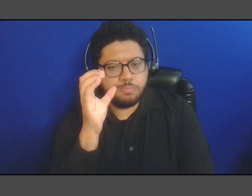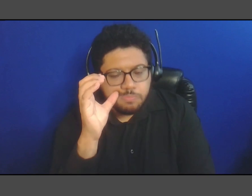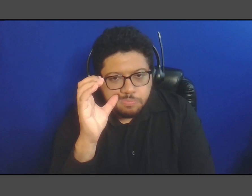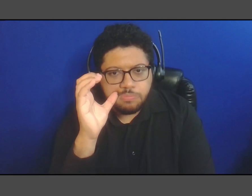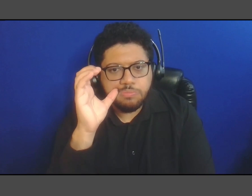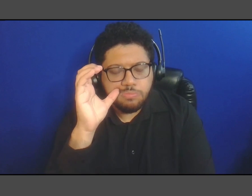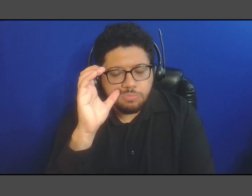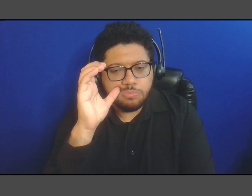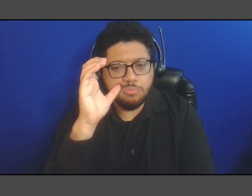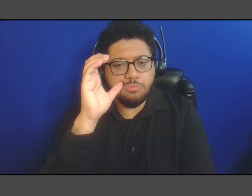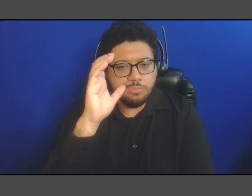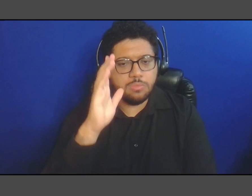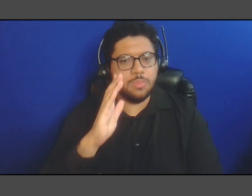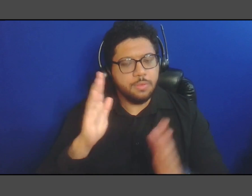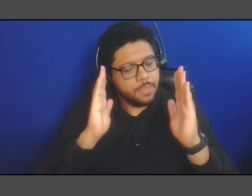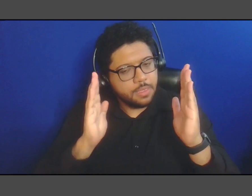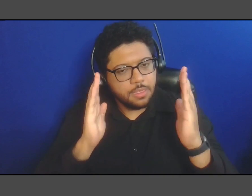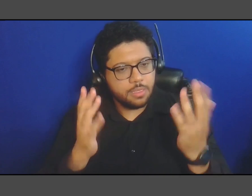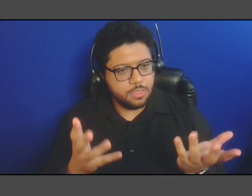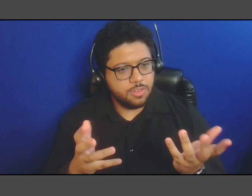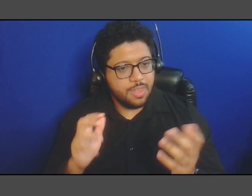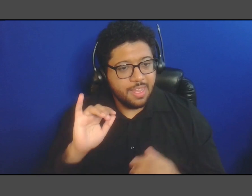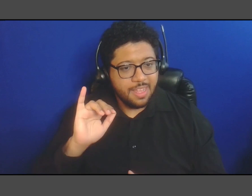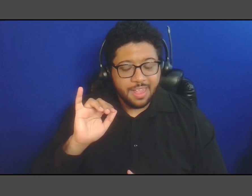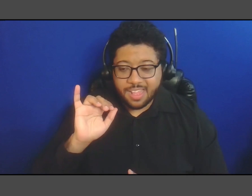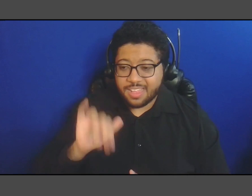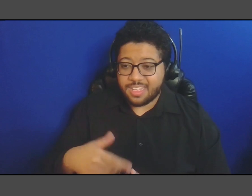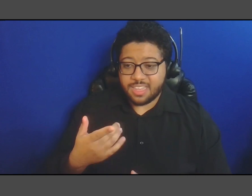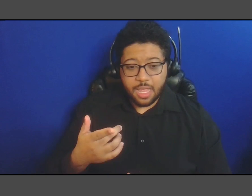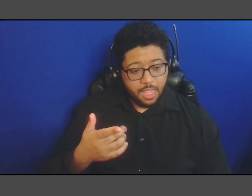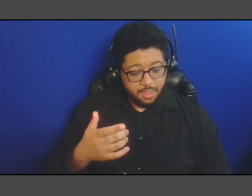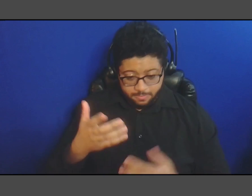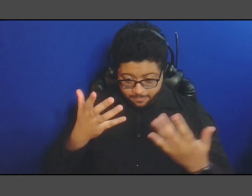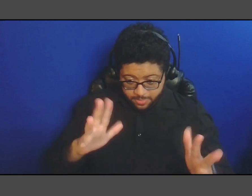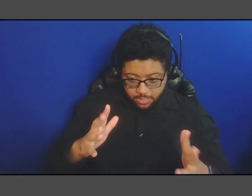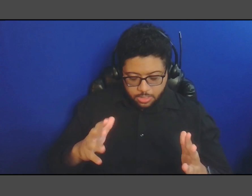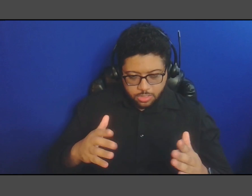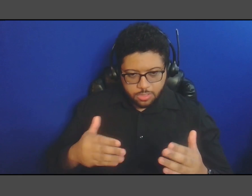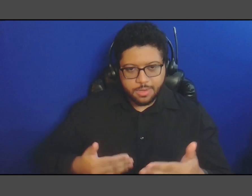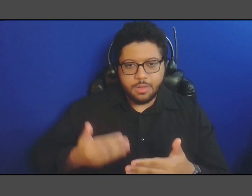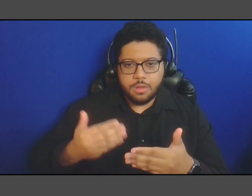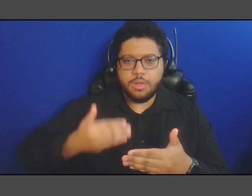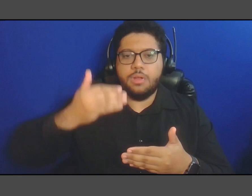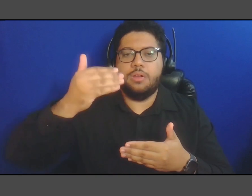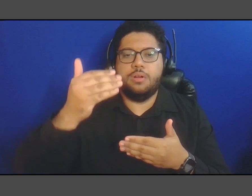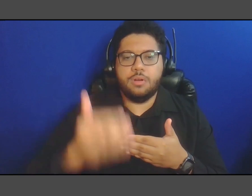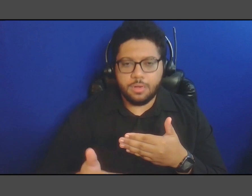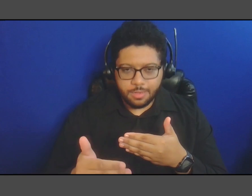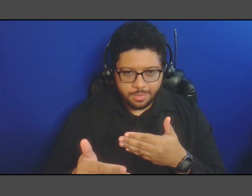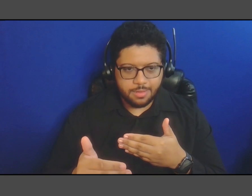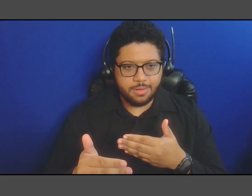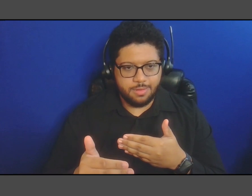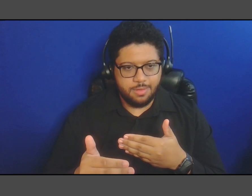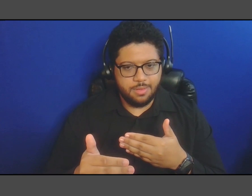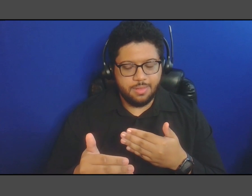that enables the next stage, that is the more permanent record,